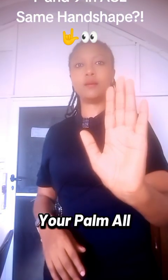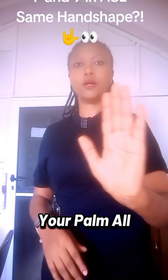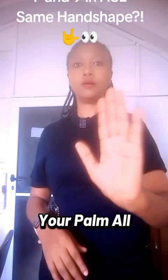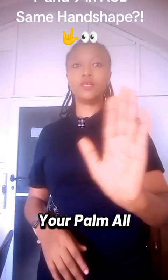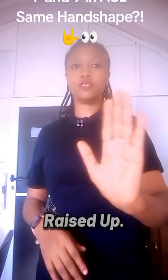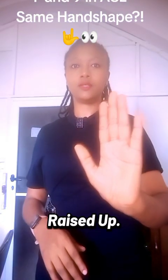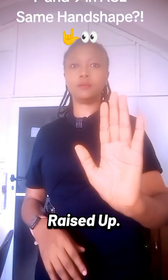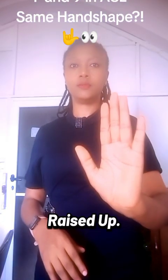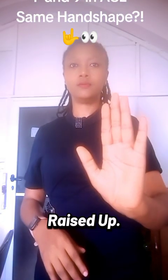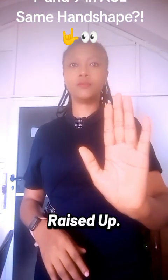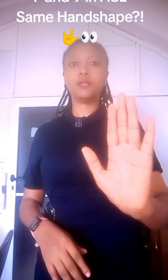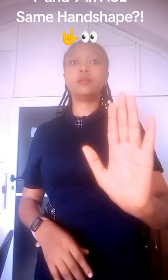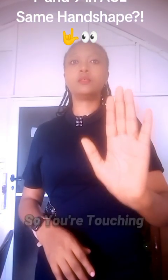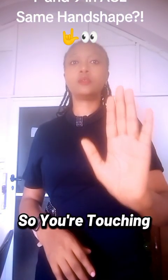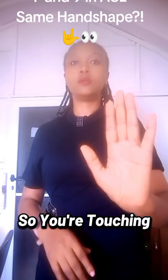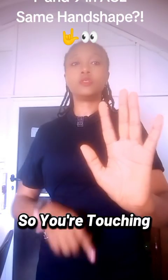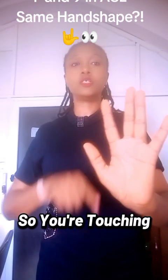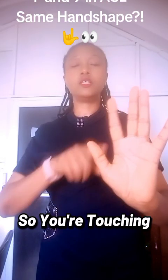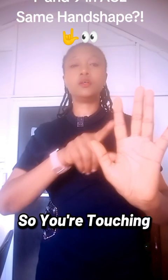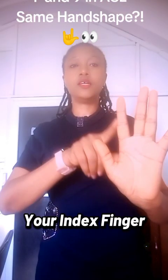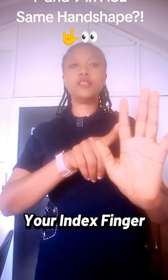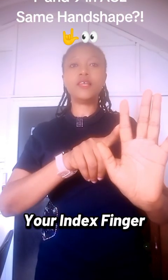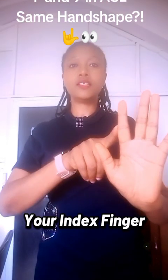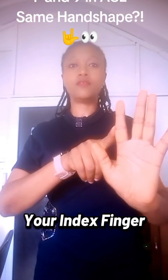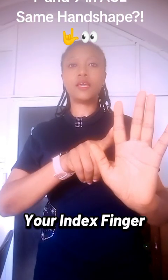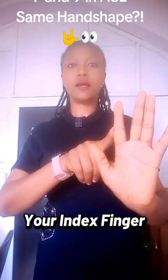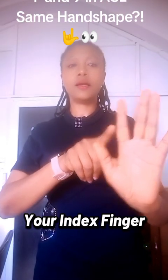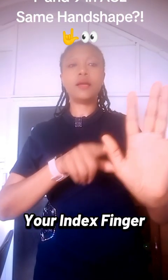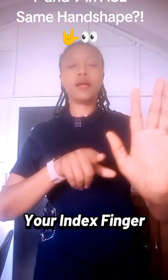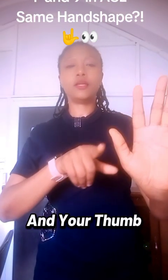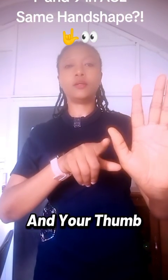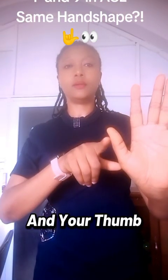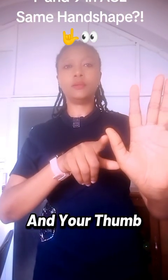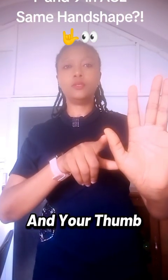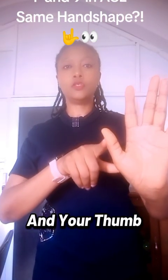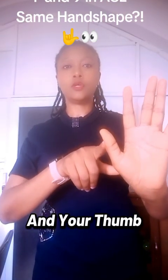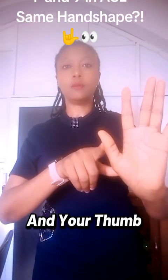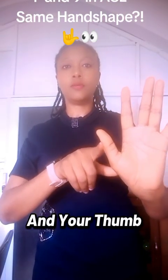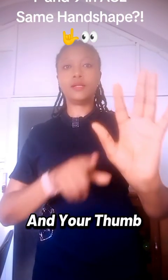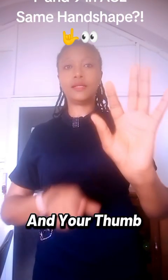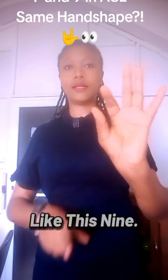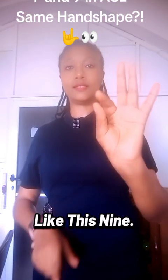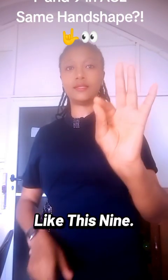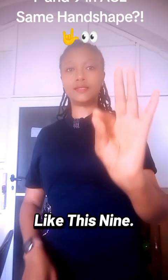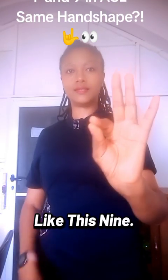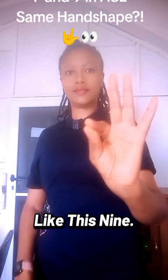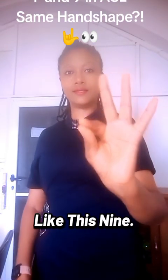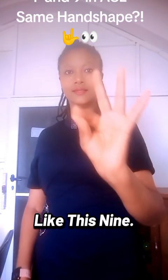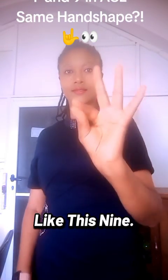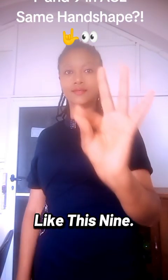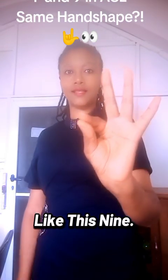all raised up. So you're touching your index finger and your thumb like this.